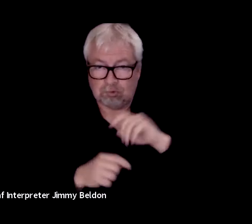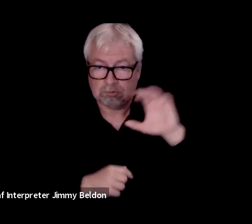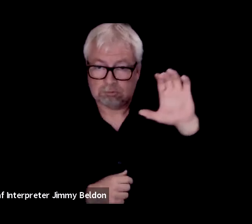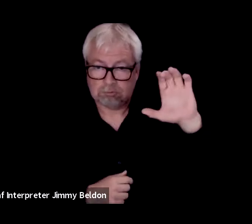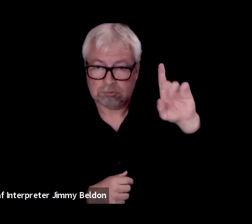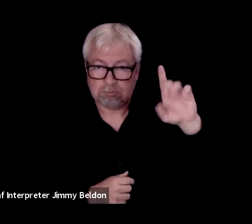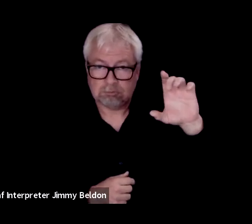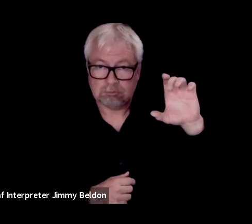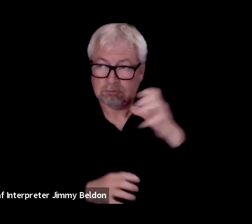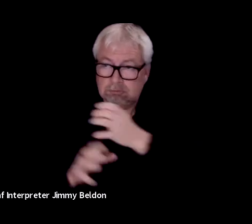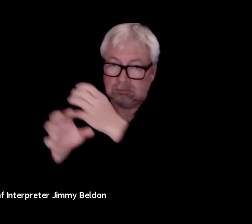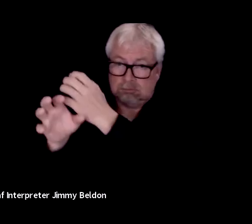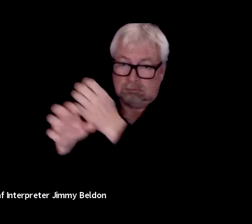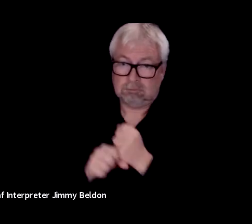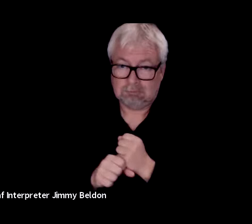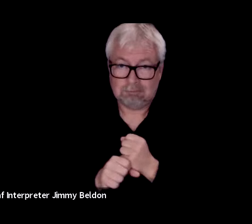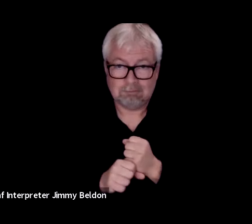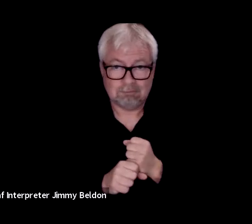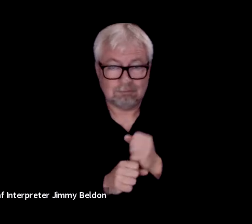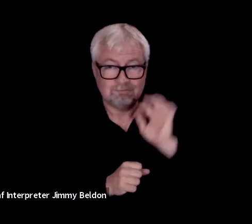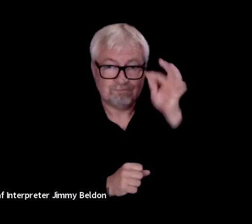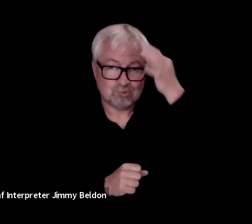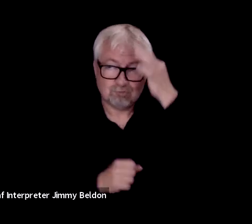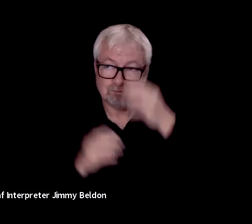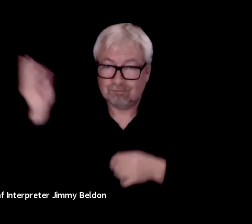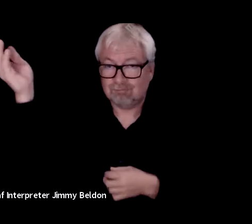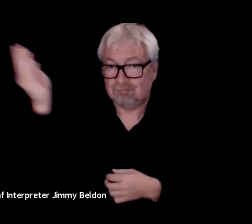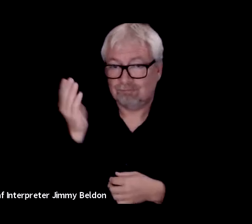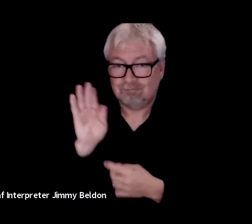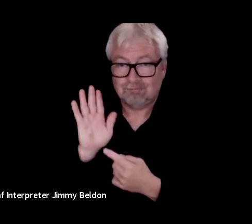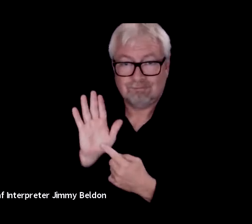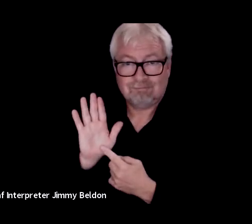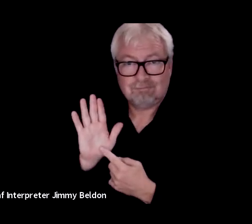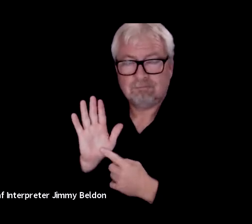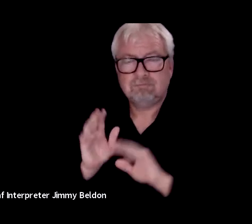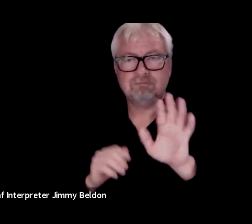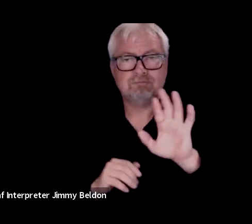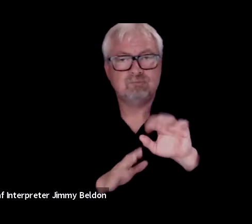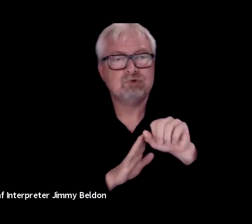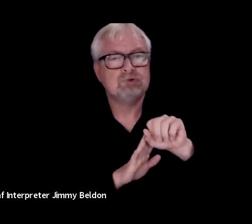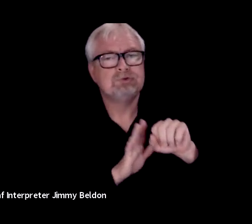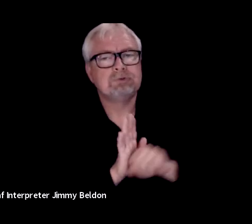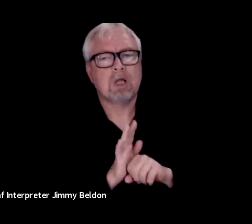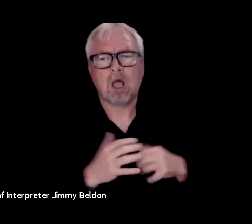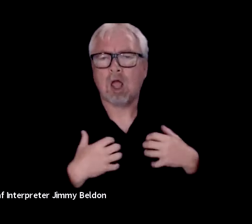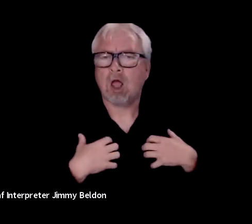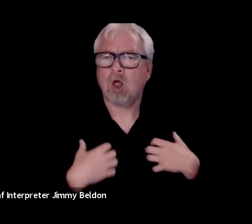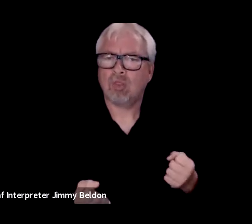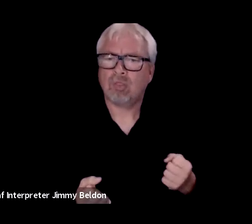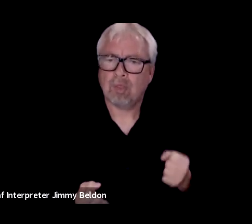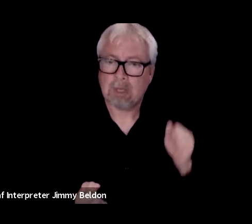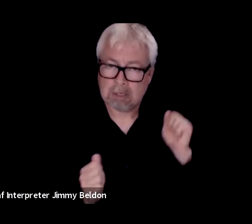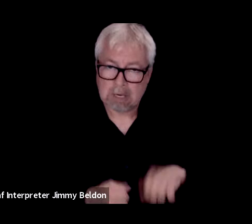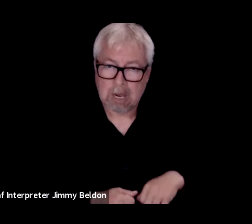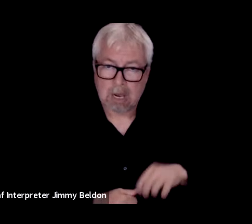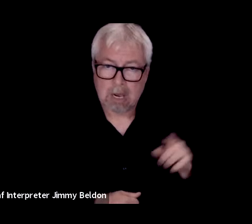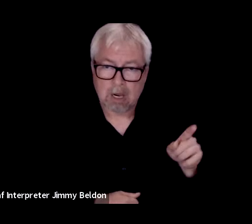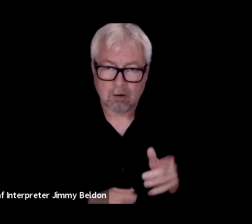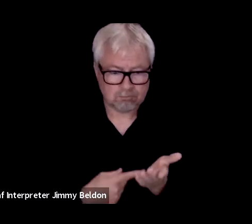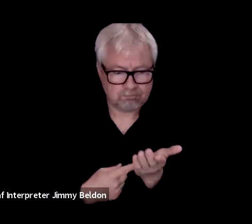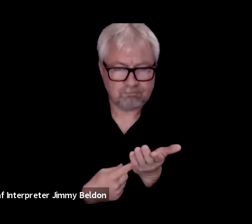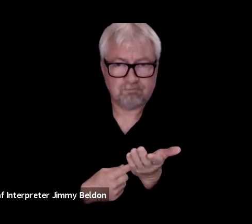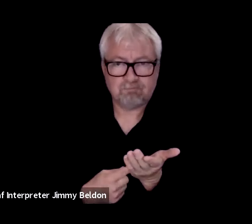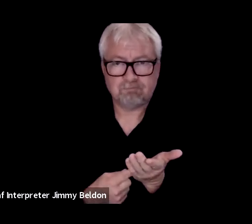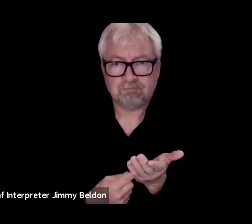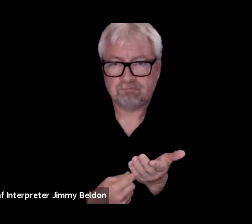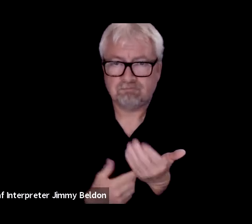is the state health department in a position with the data that you have to then be able to establish guidance,